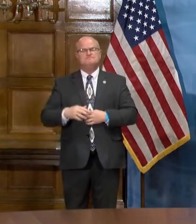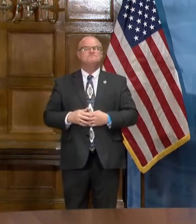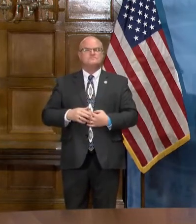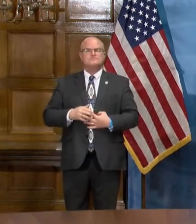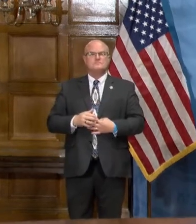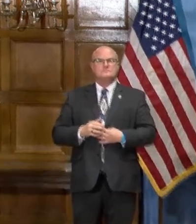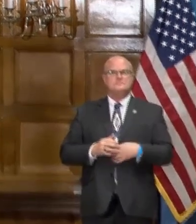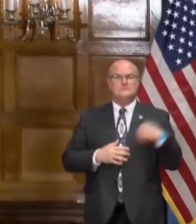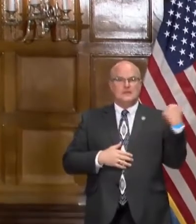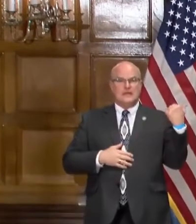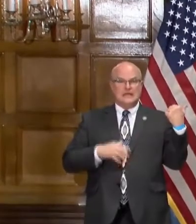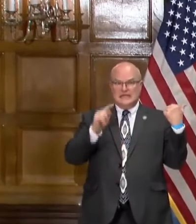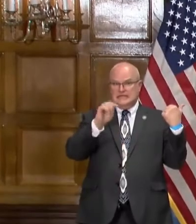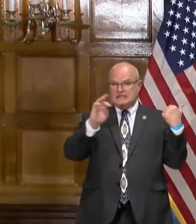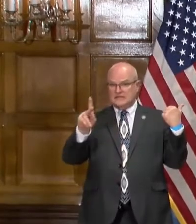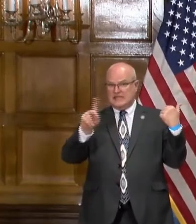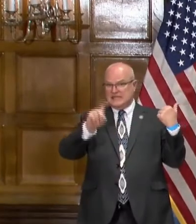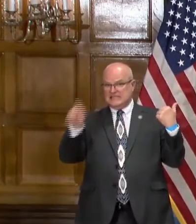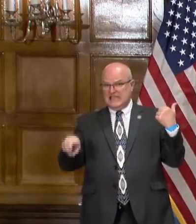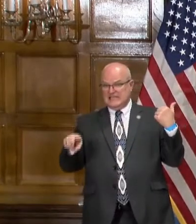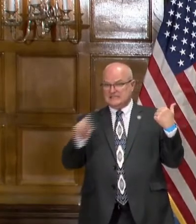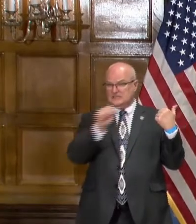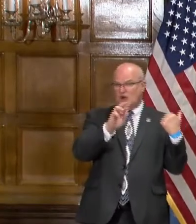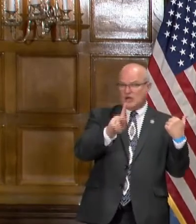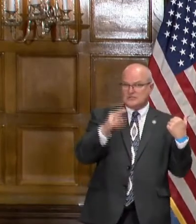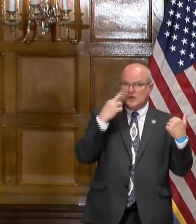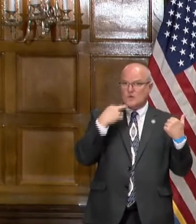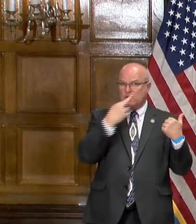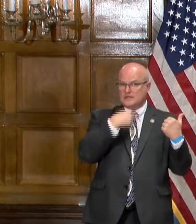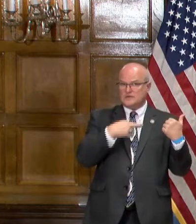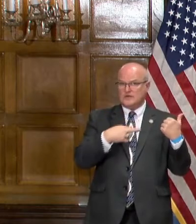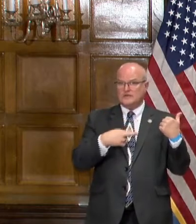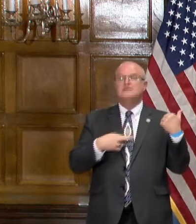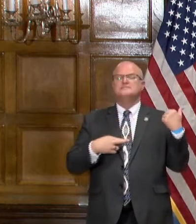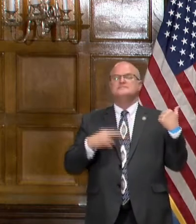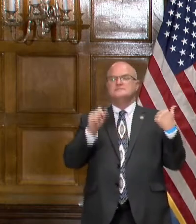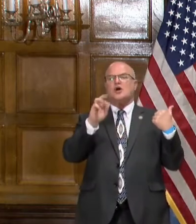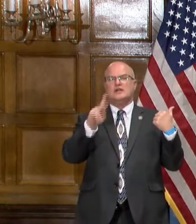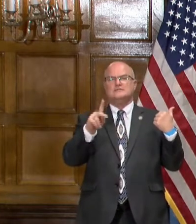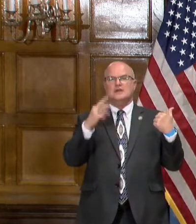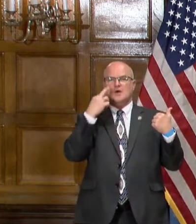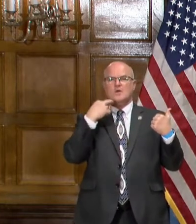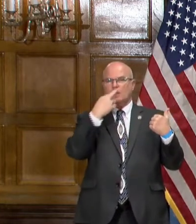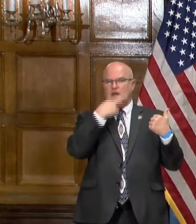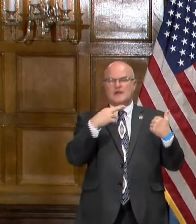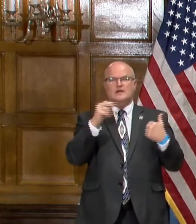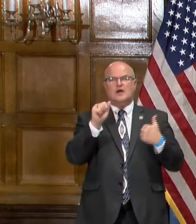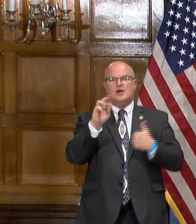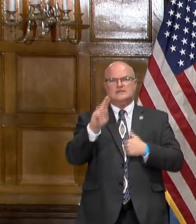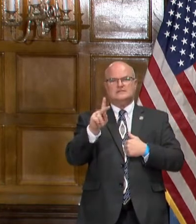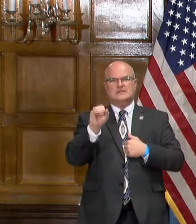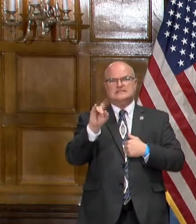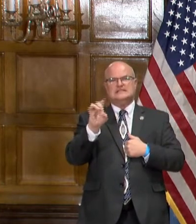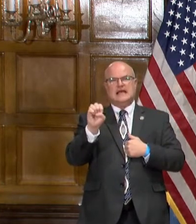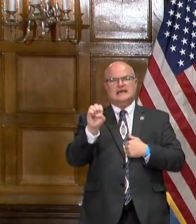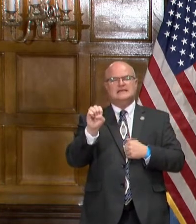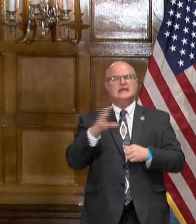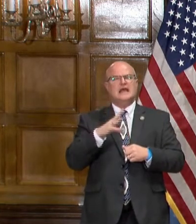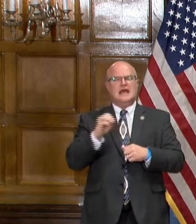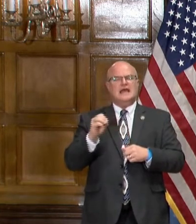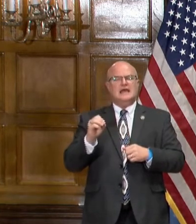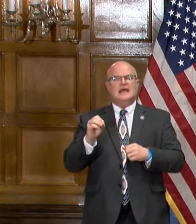Was that a Texarkana, Arkansas, or Texarkana, Texas restaurant? It was Arkansas. It was on the Arkansas side. And